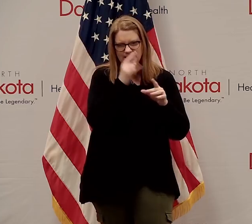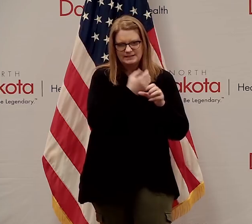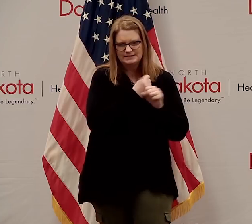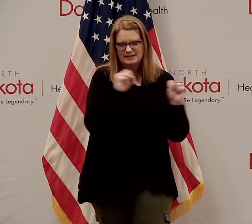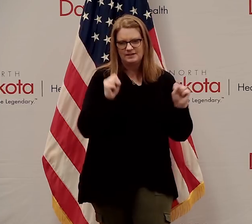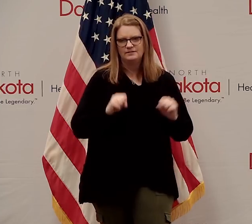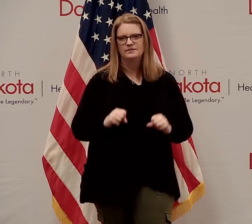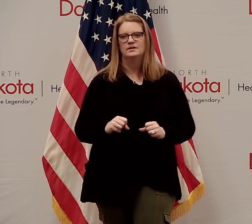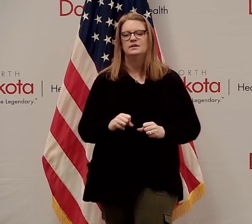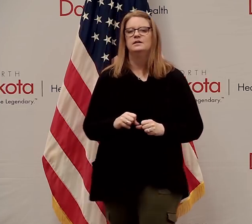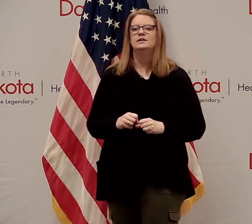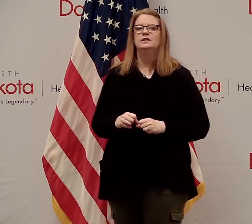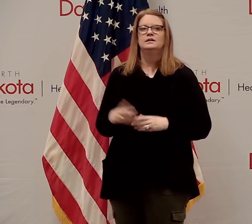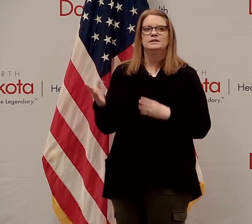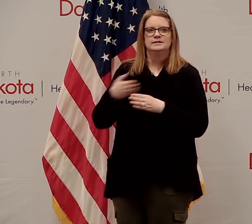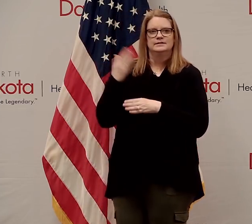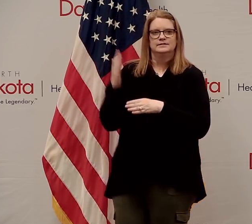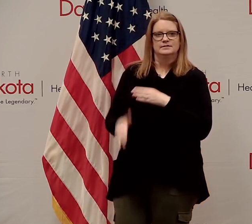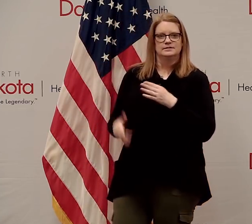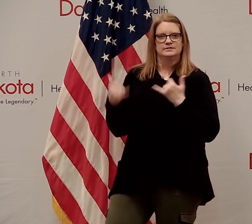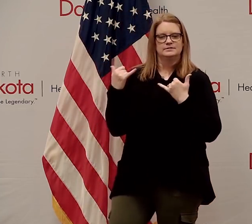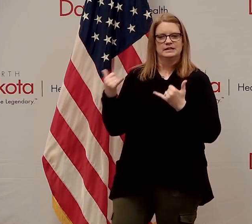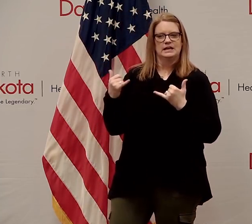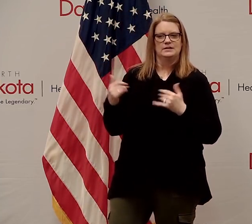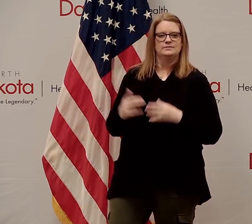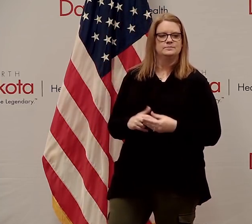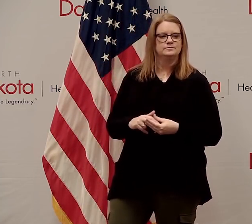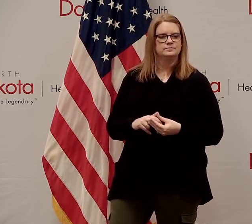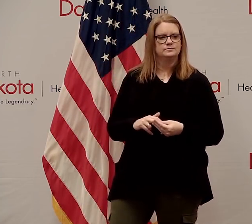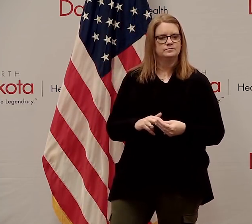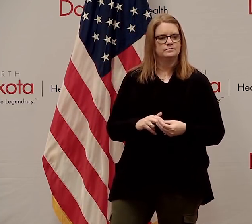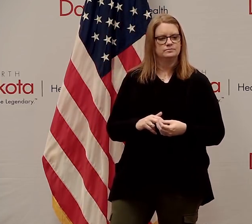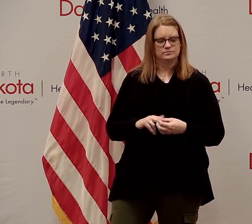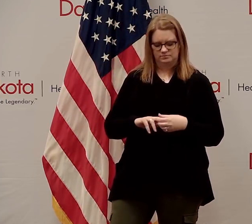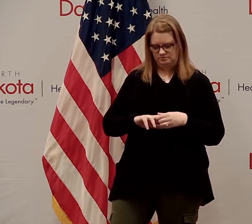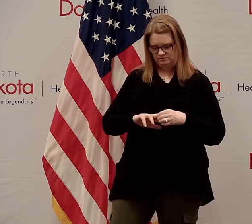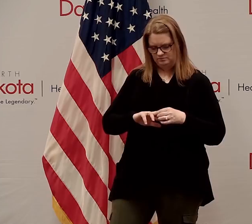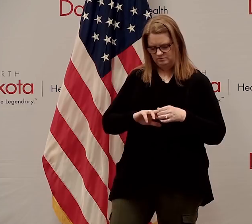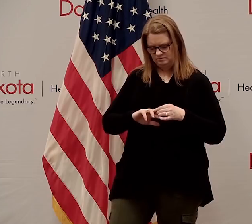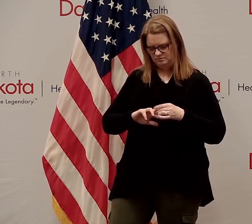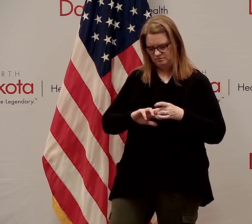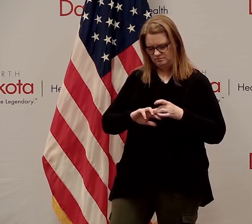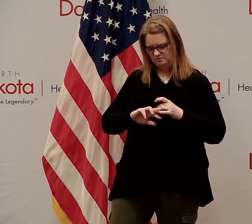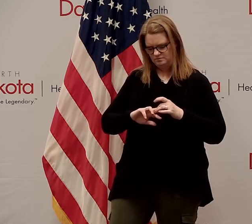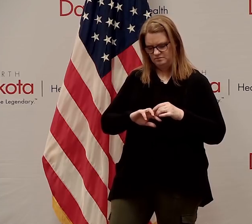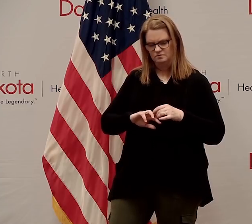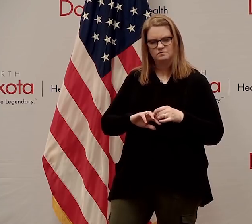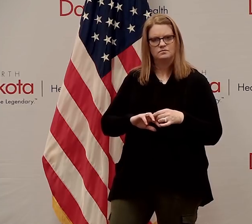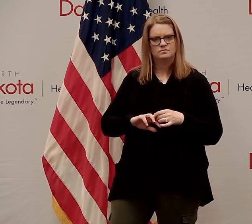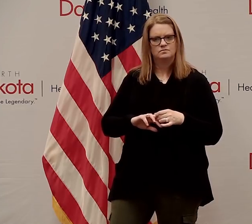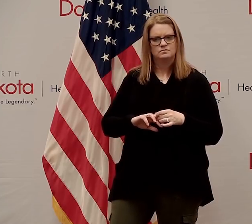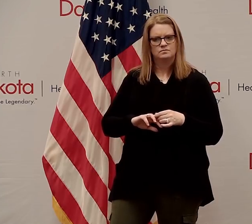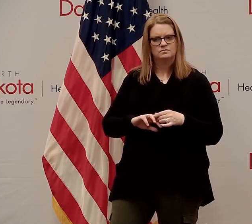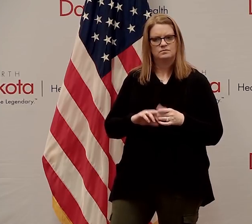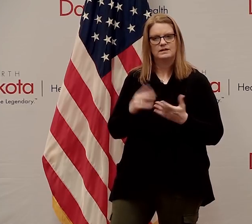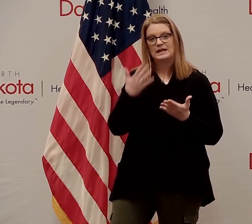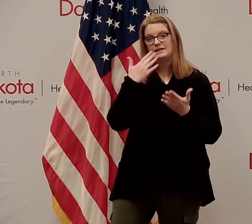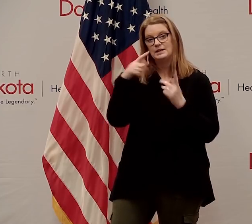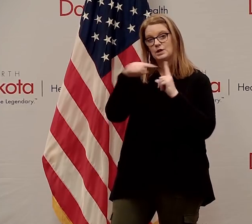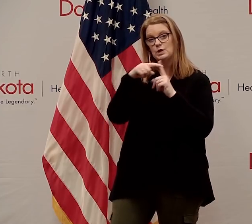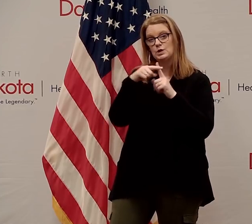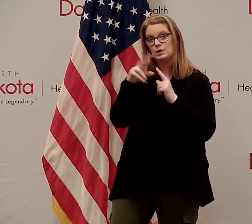Closing for today is of our formal section is in the good news